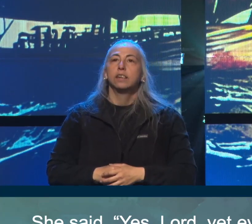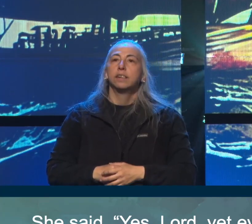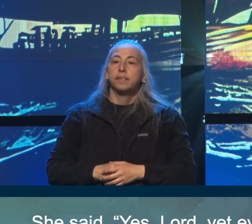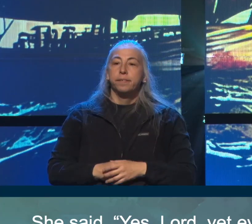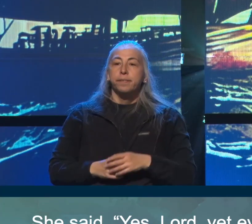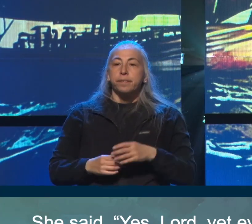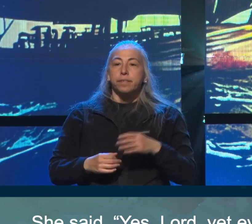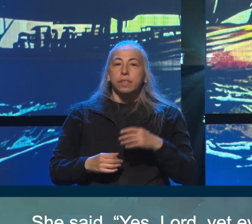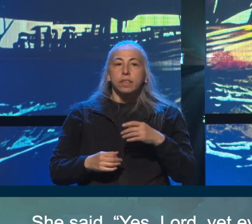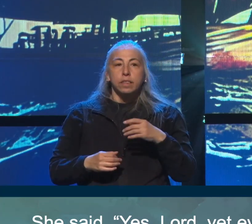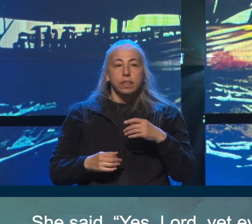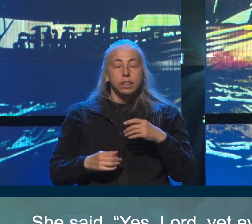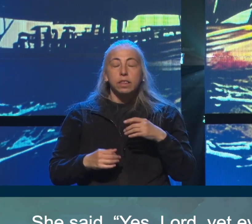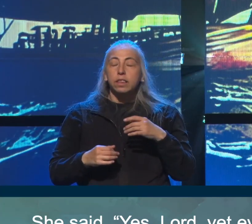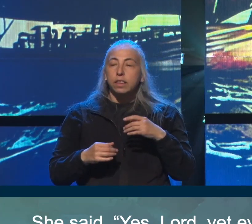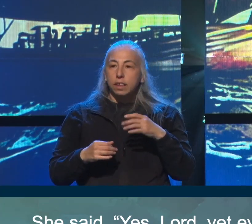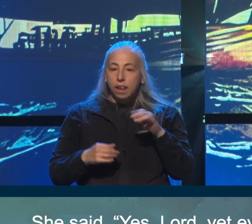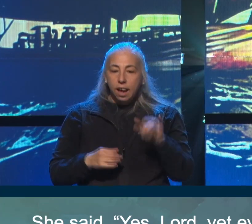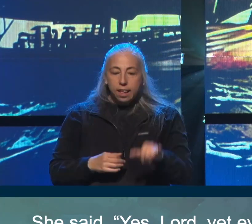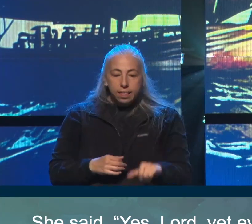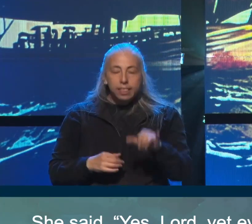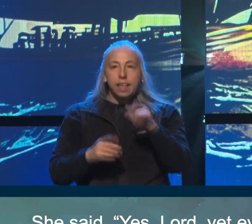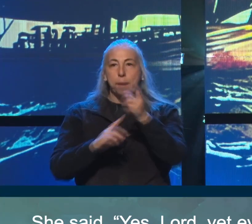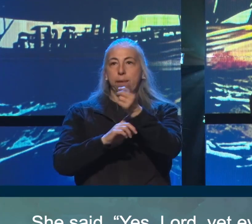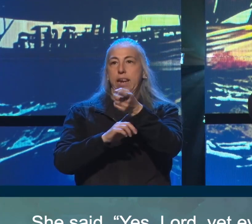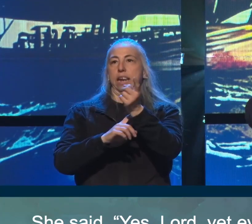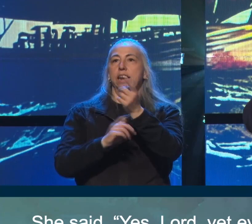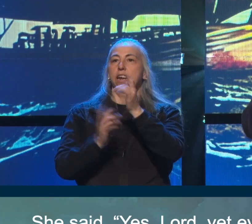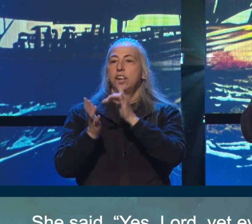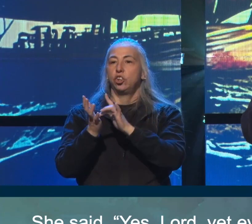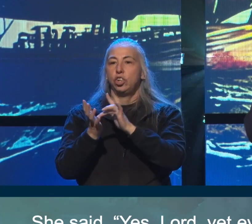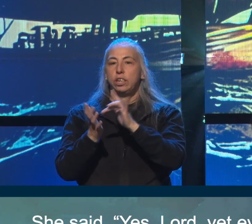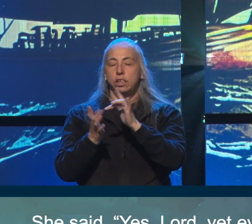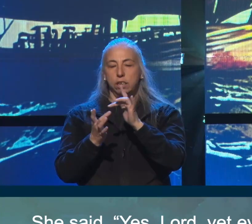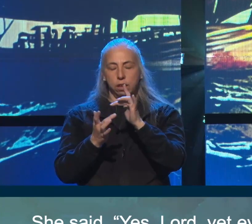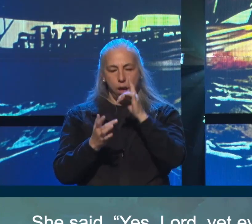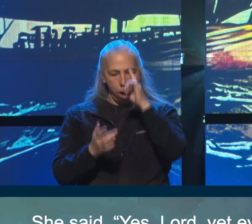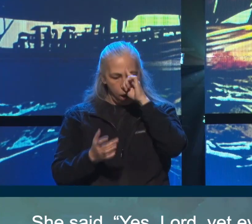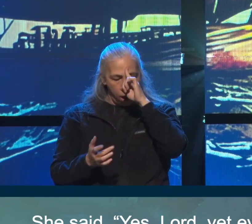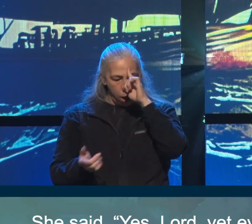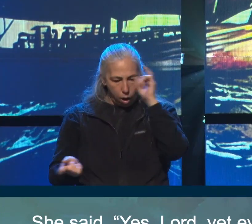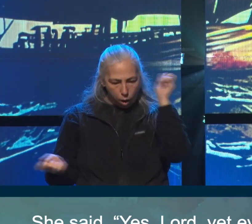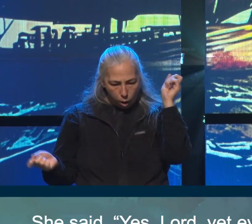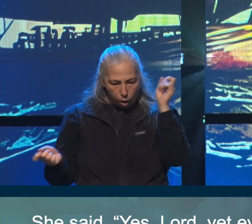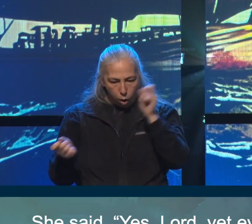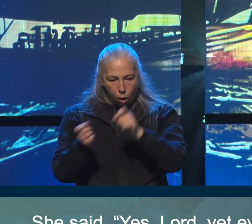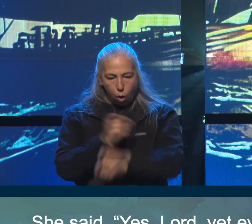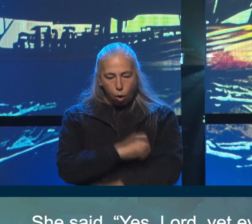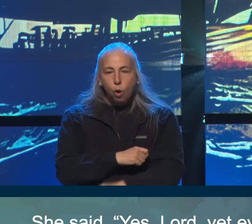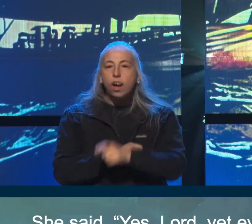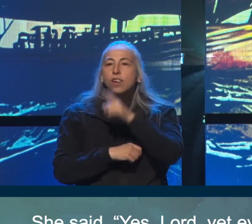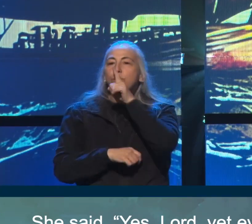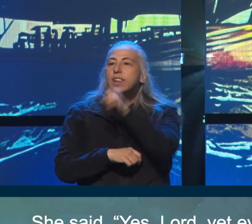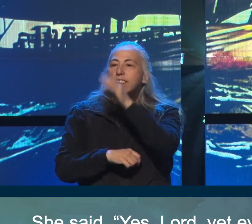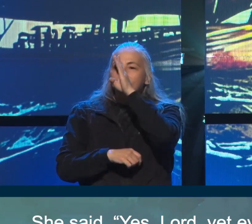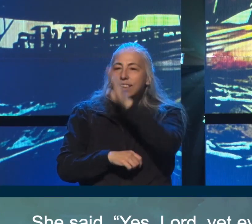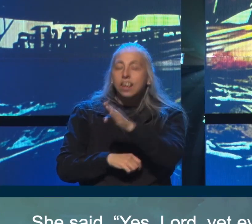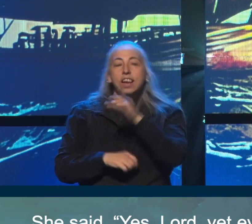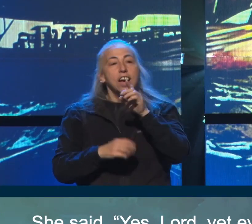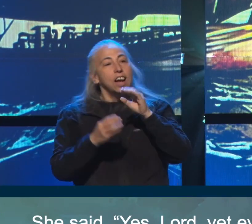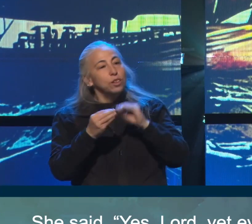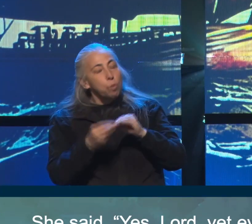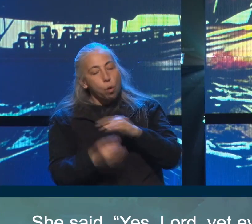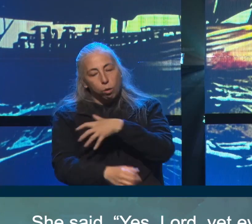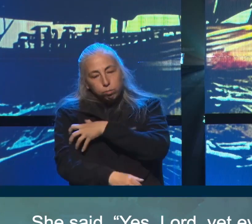the crumbs that fall from the master's table. And in that moment, Jesus is transformed. And I know we don't like to read it this way, but I think it's a more powerful,